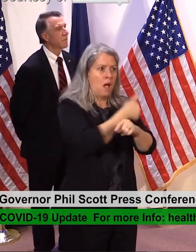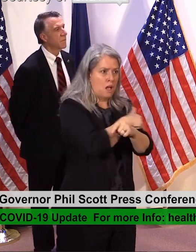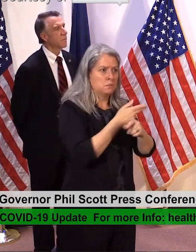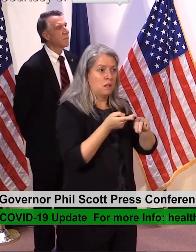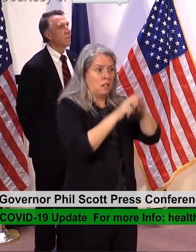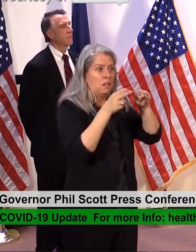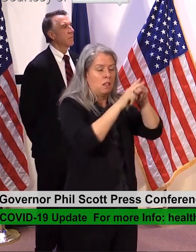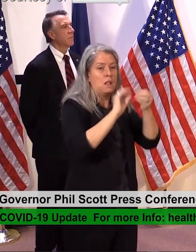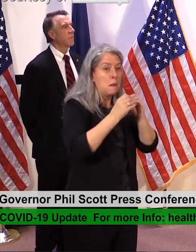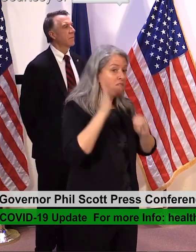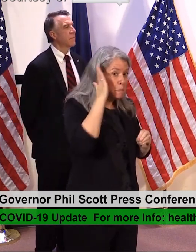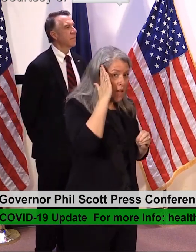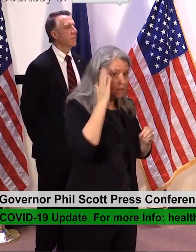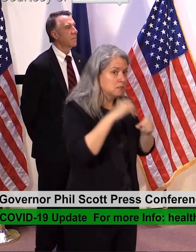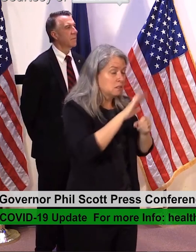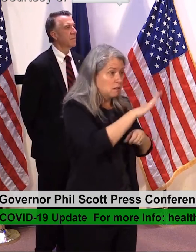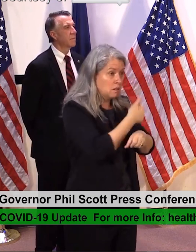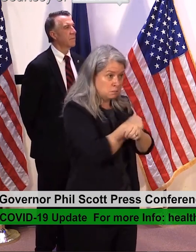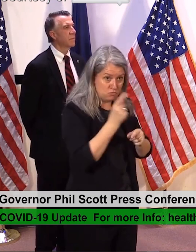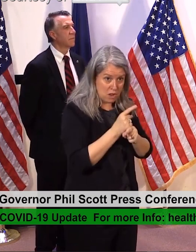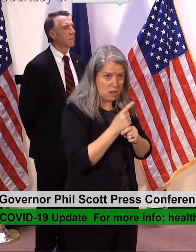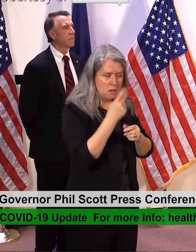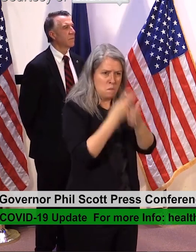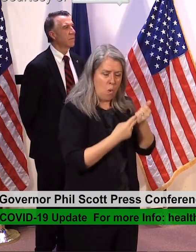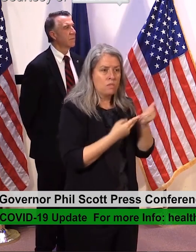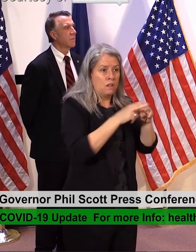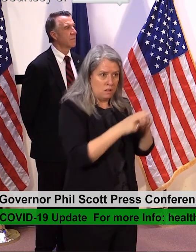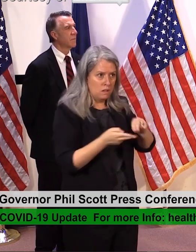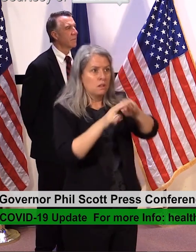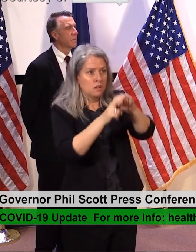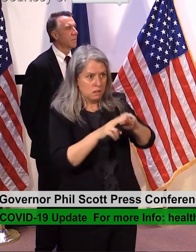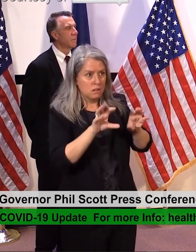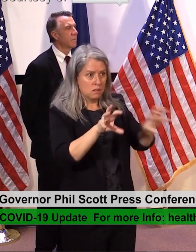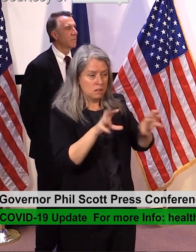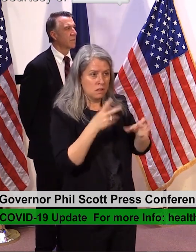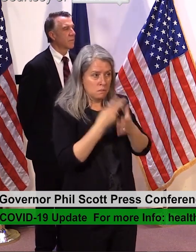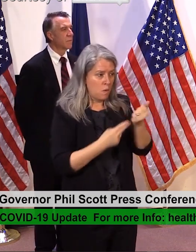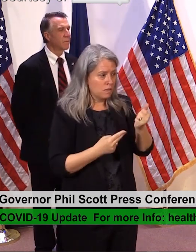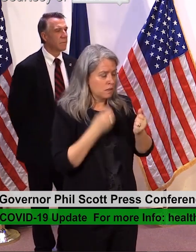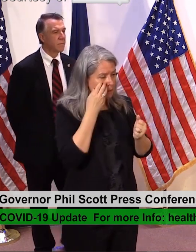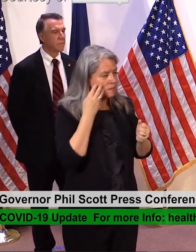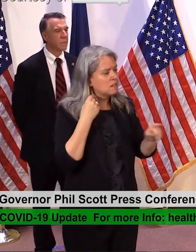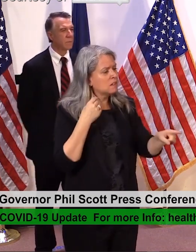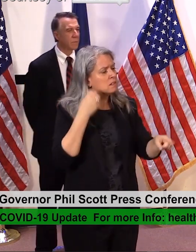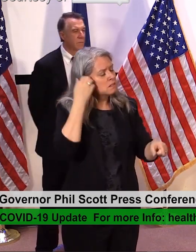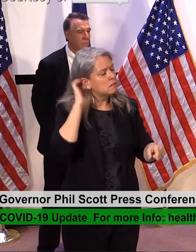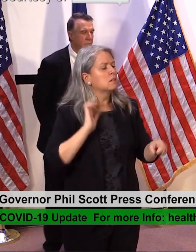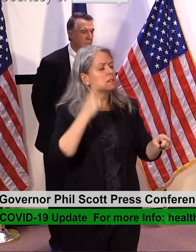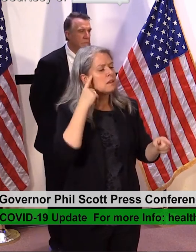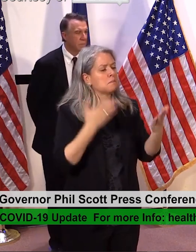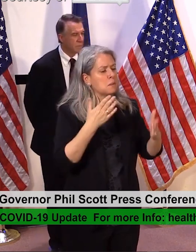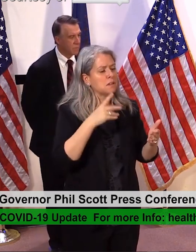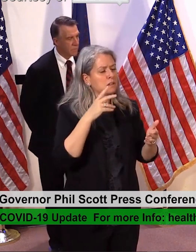correct? Many of them? Or am I wrong with that information? Not sure Secretary that Smith, they're you hear increasing the